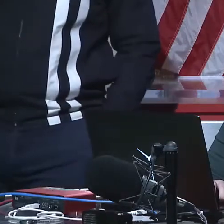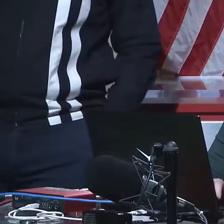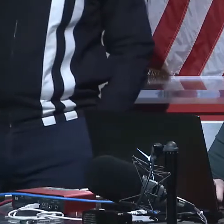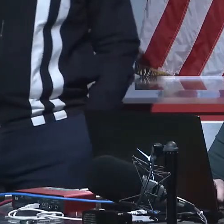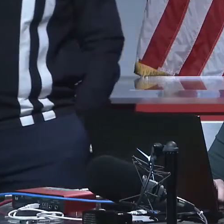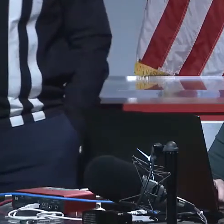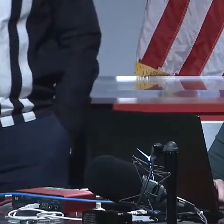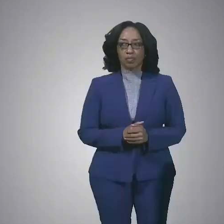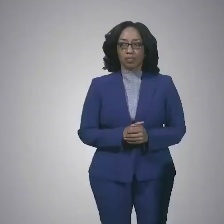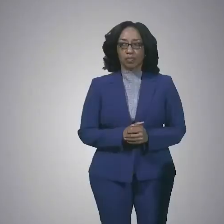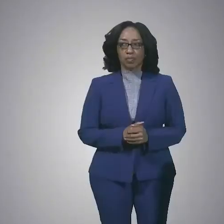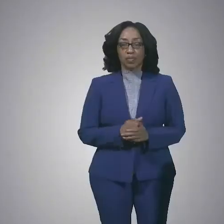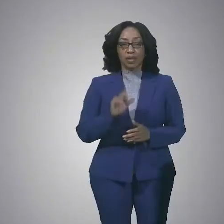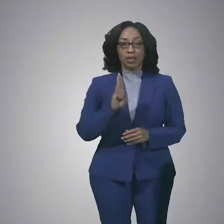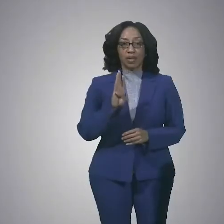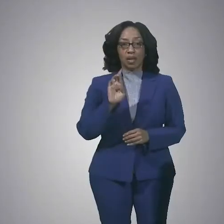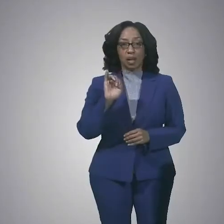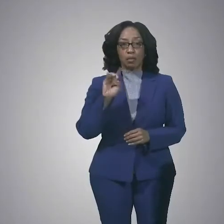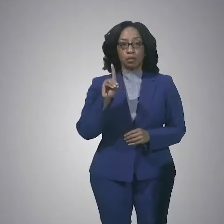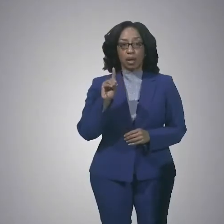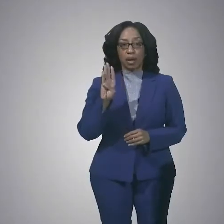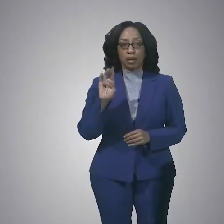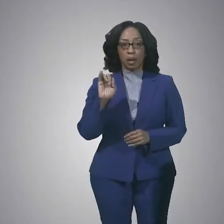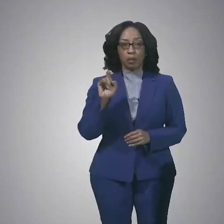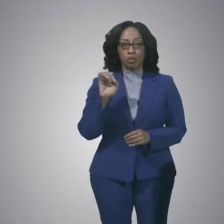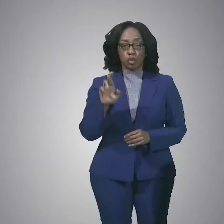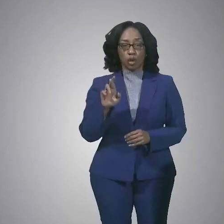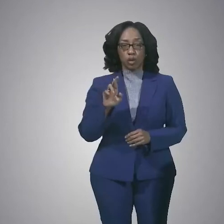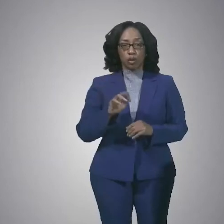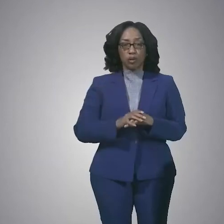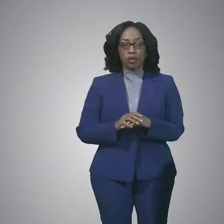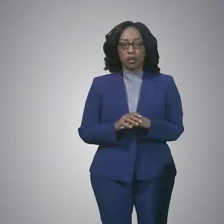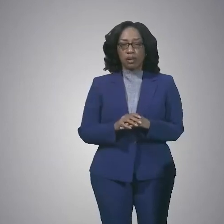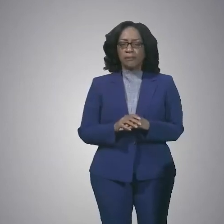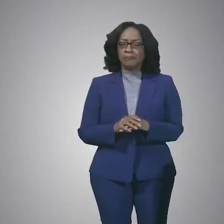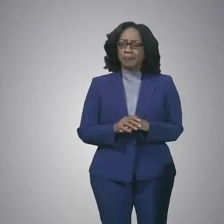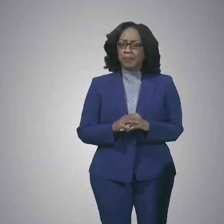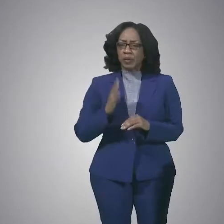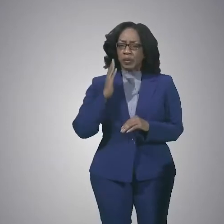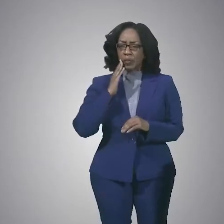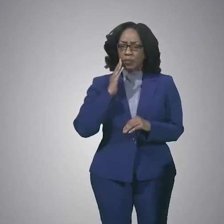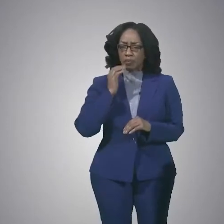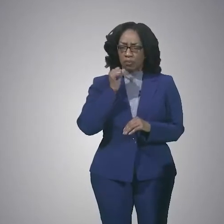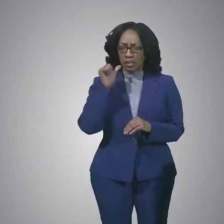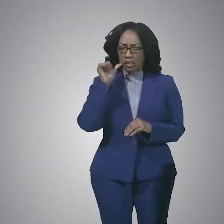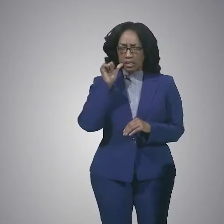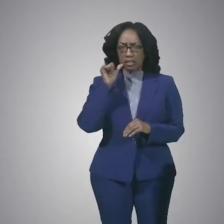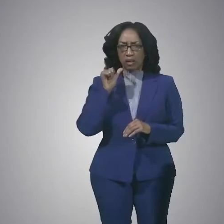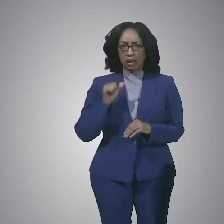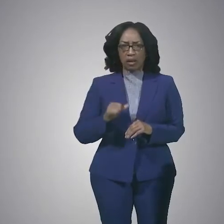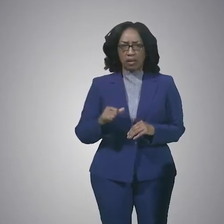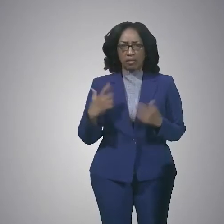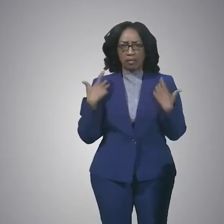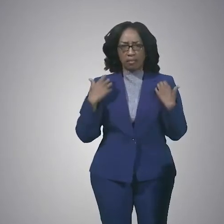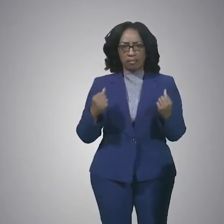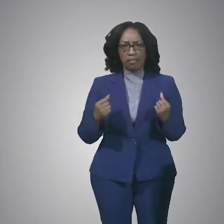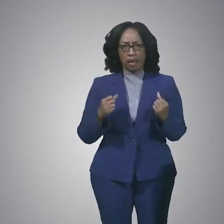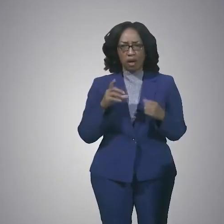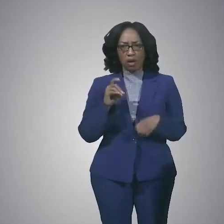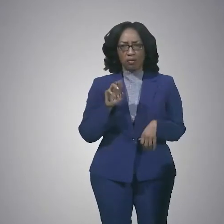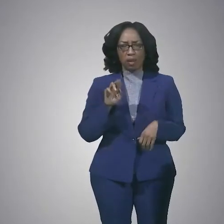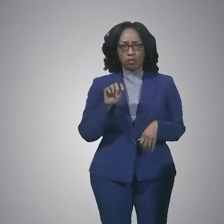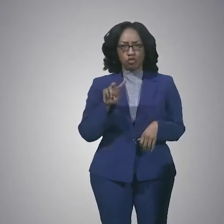Thanks, Dr. Taylor. If you could just talk a little bit, I know the health directive was lowered, was announced yesterday. Could you talk a little bit about